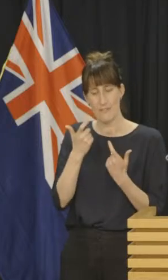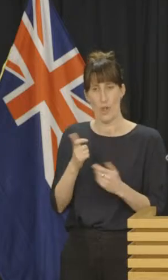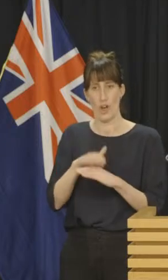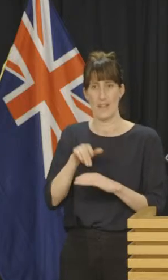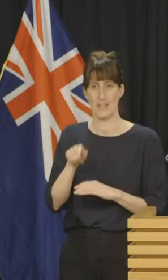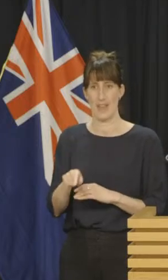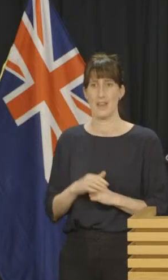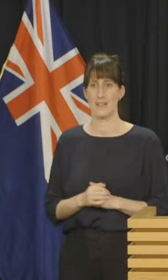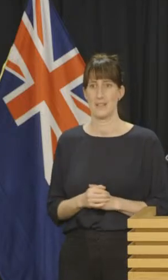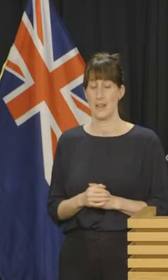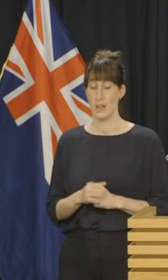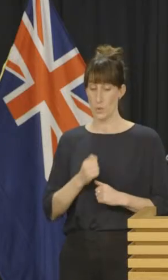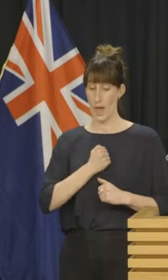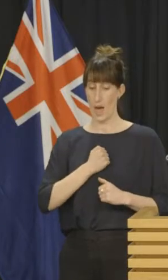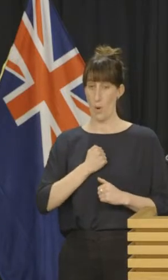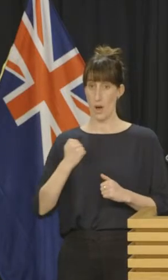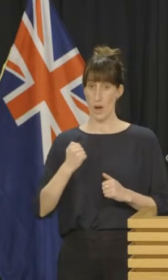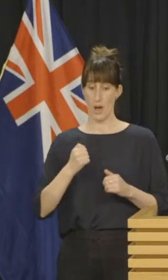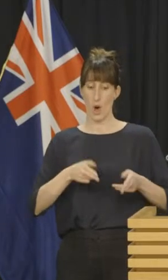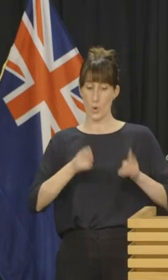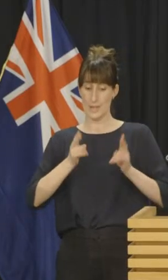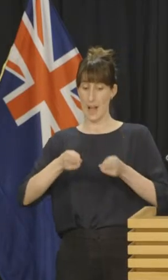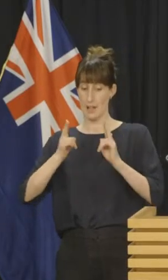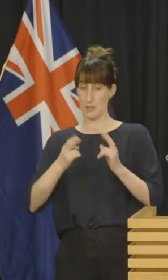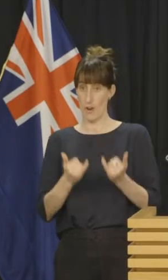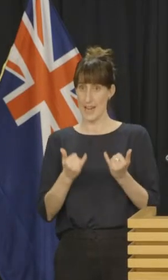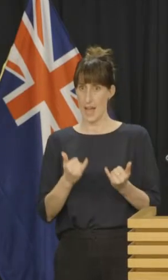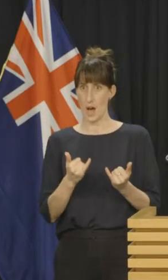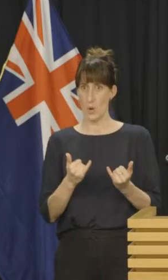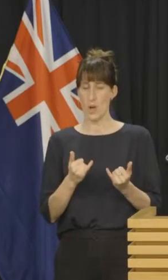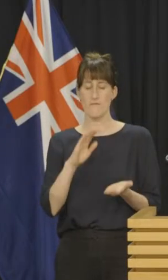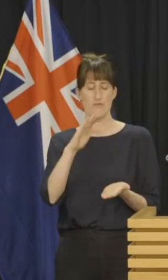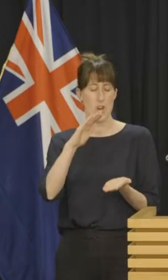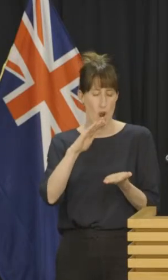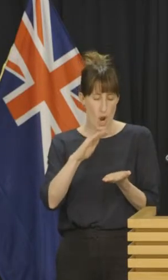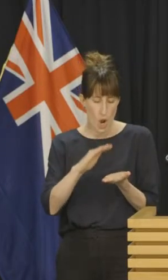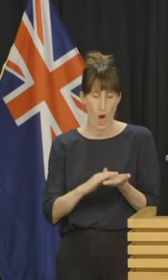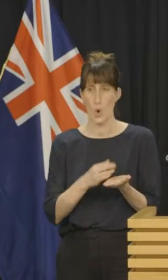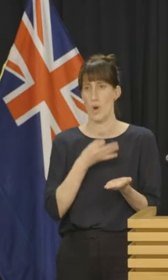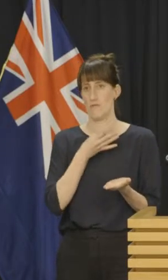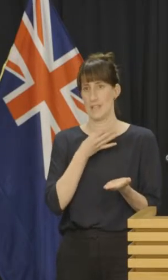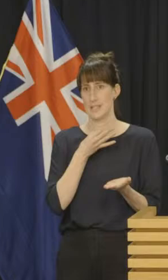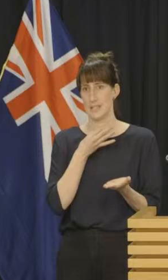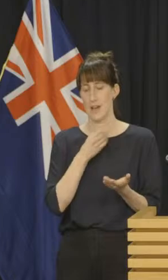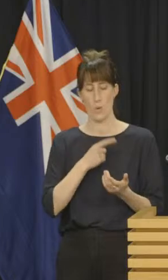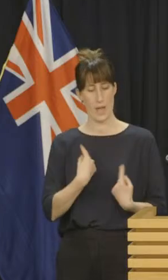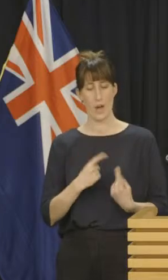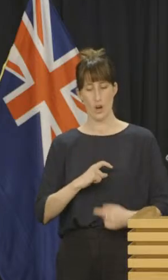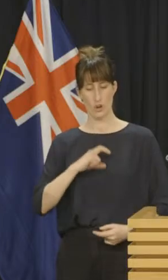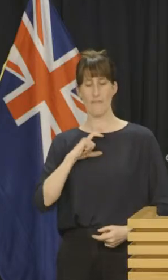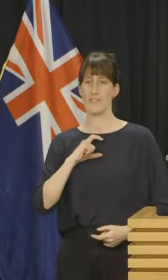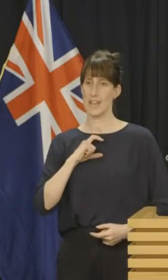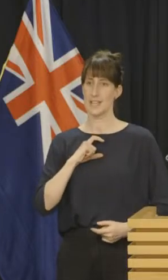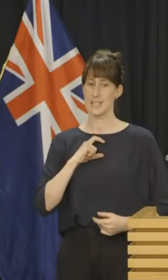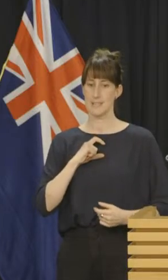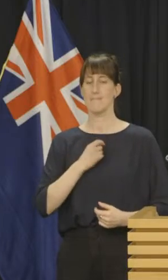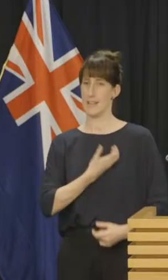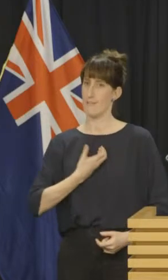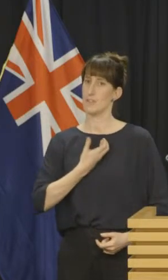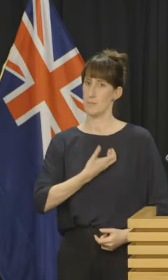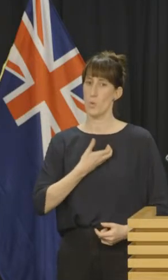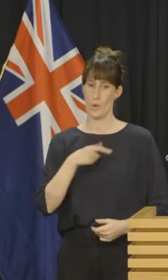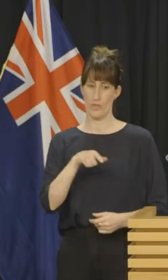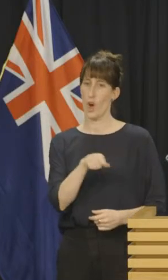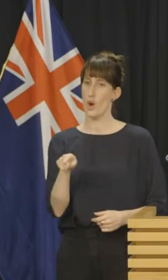the facilities that we've got now, we've got the risks down very, very low, and we're very confident and comfortable with that. And we're